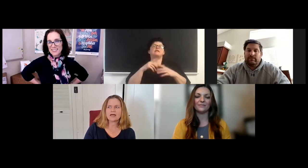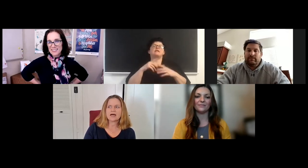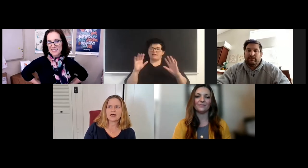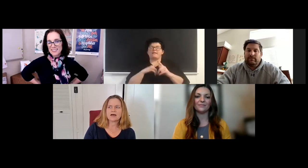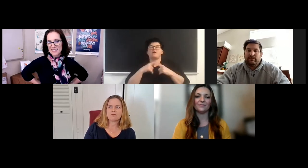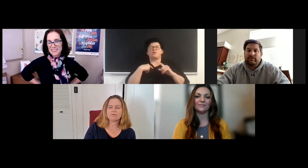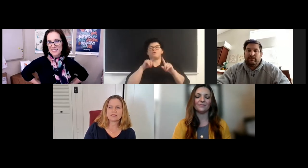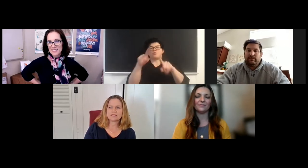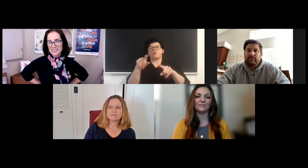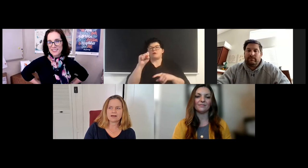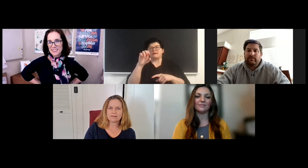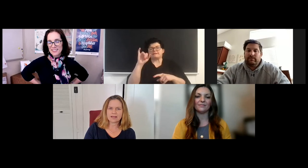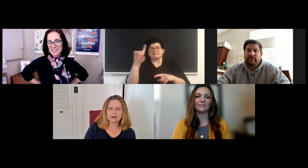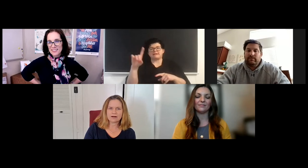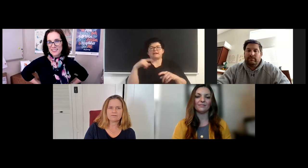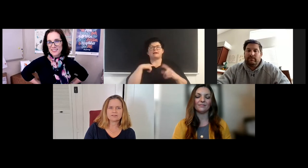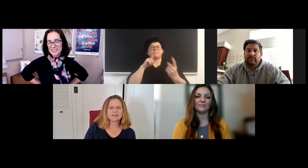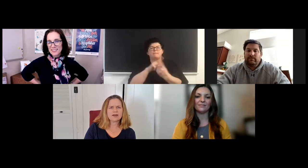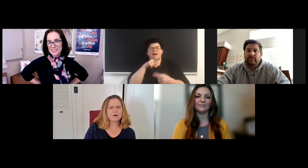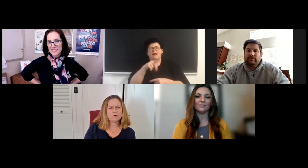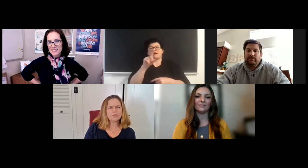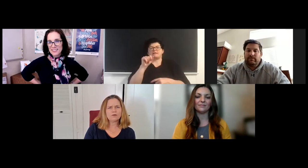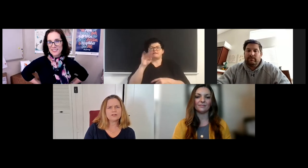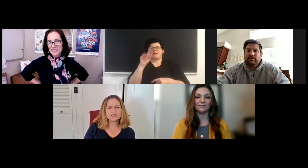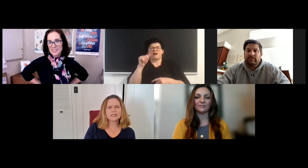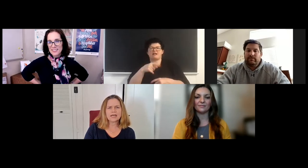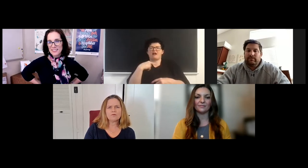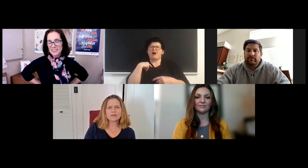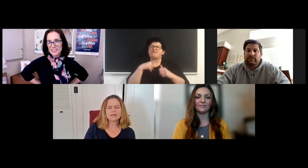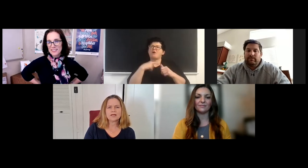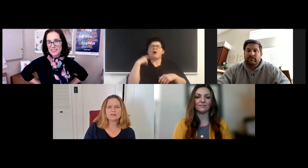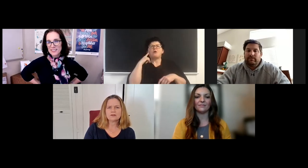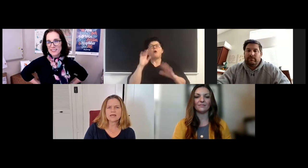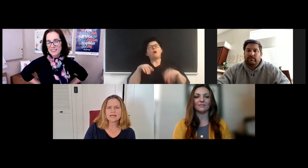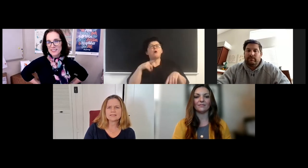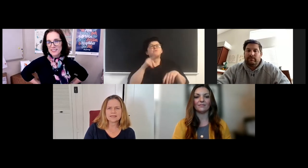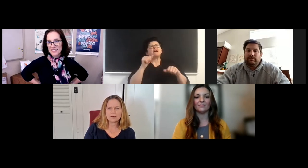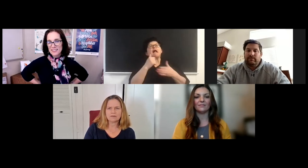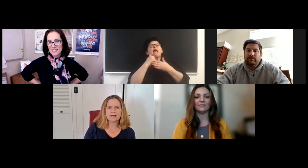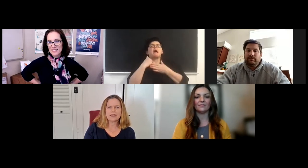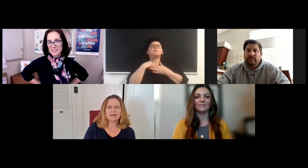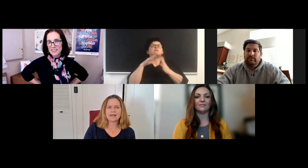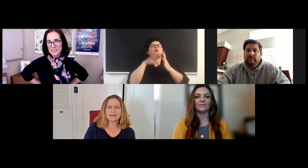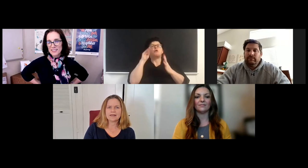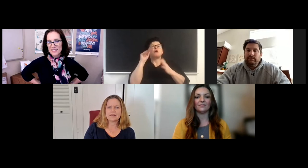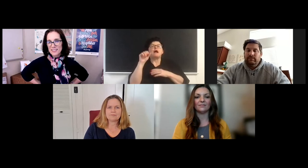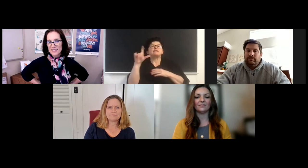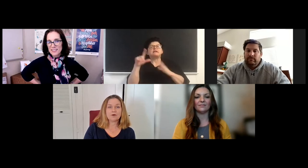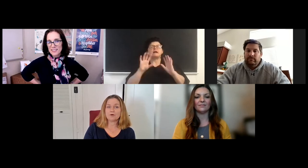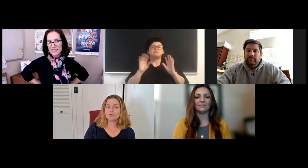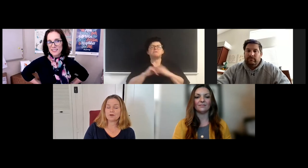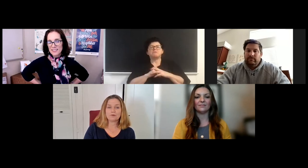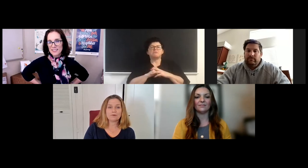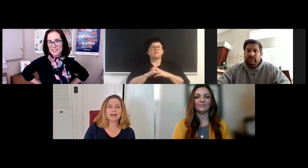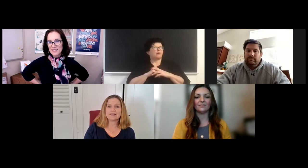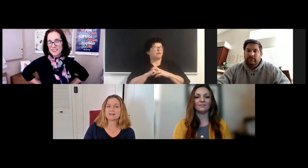Seed. We met Devana there. At first I thought, oh, well, she can help me learn ASL. And